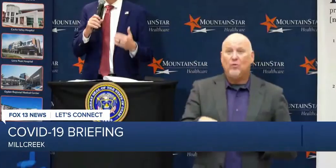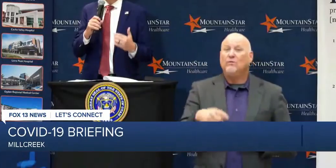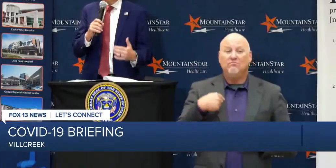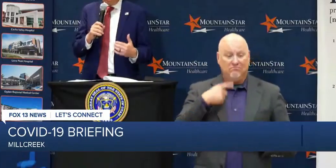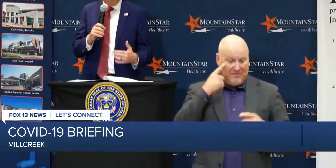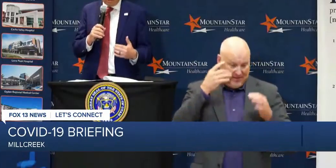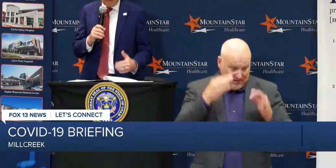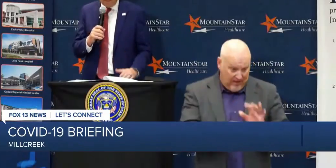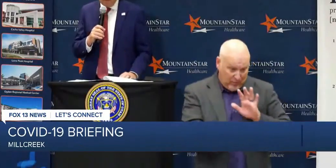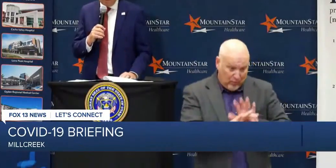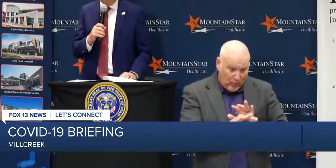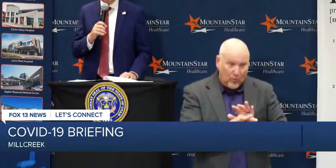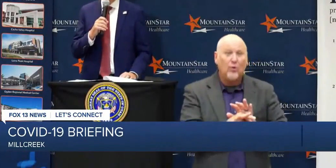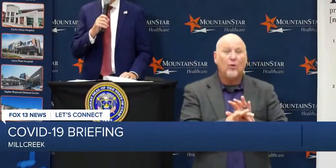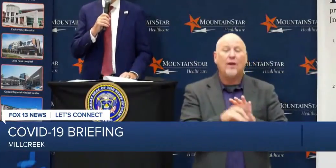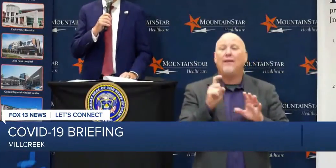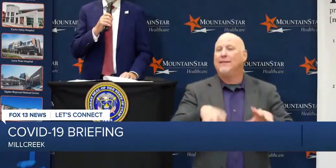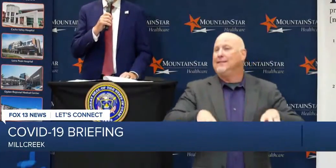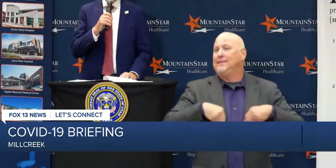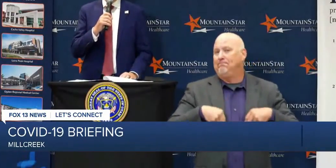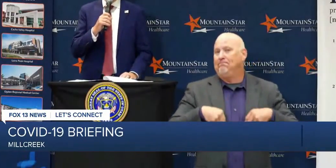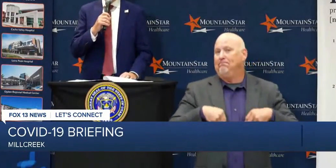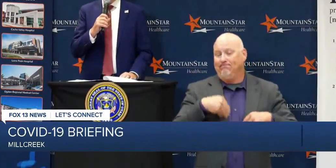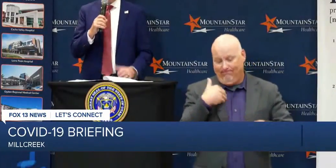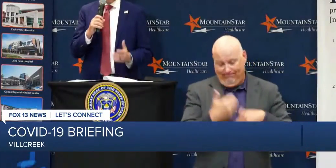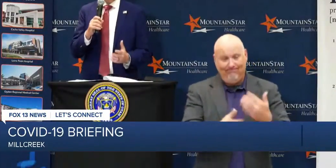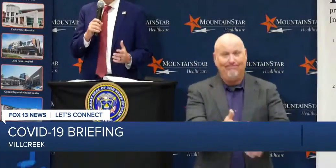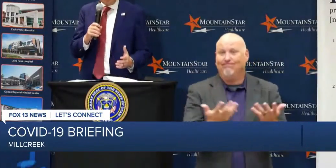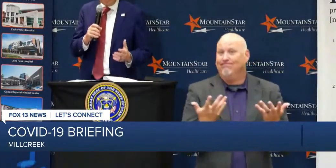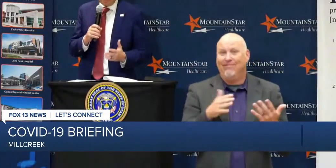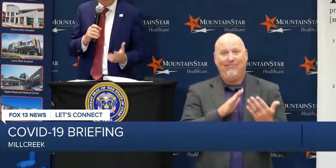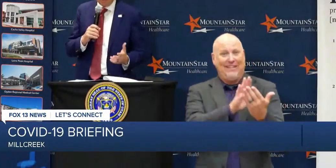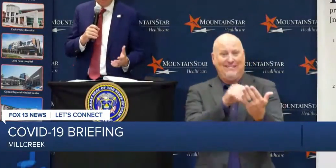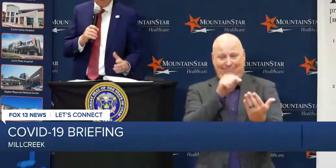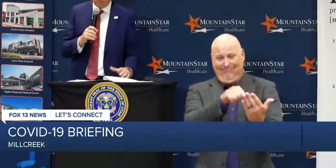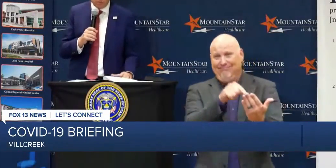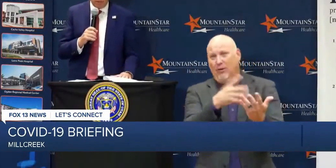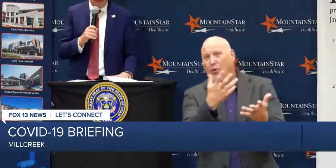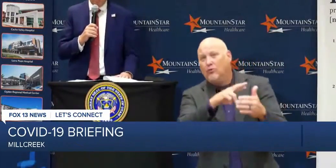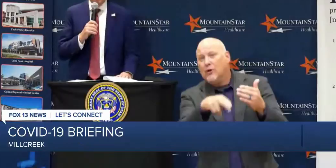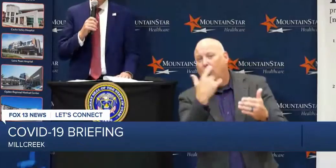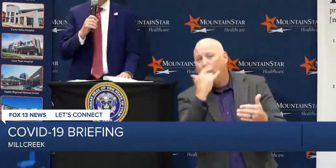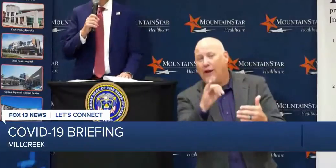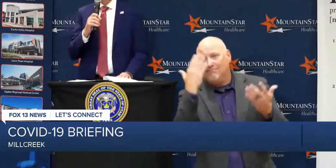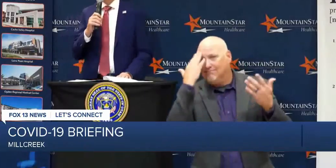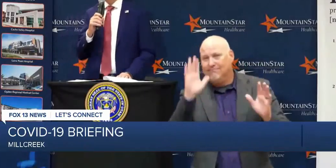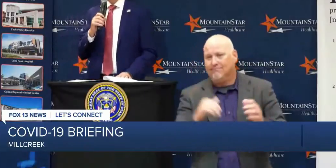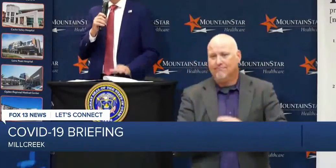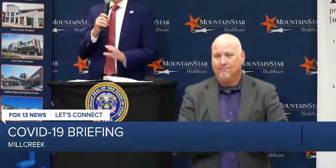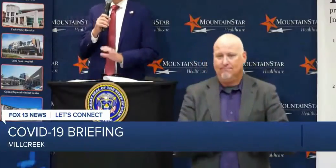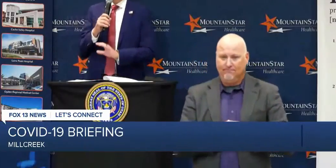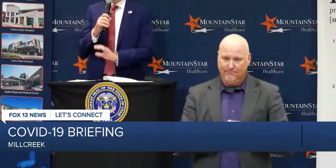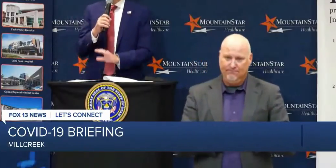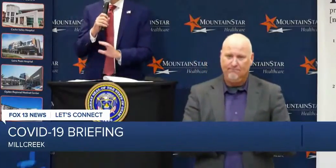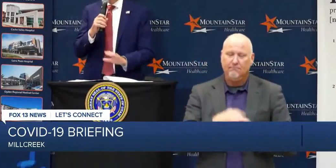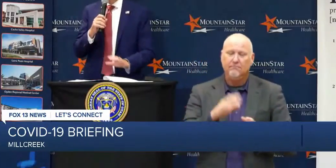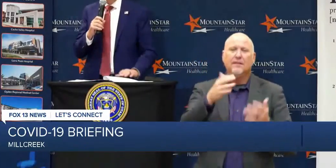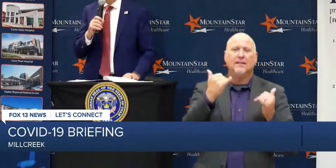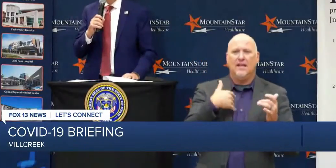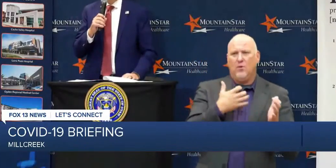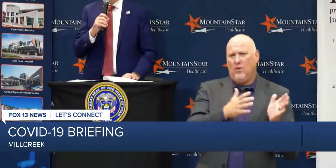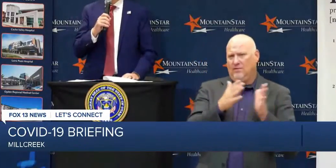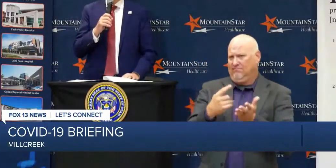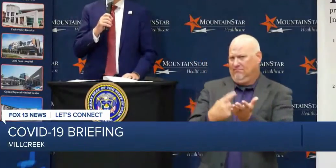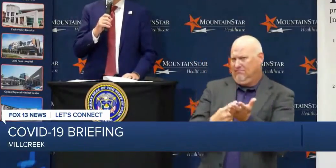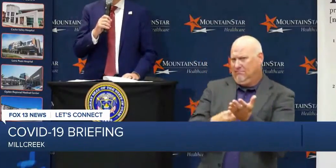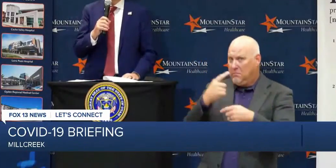again, just encourage everyone to please get the vaccine. Now, there's been a lot of talk about schools and what's going to happen with schools, and I so appreciate the